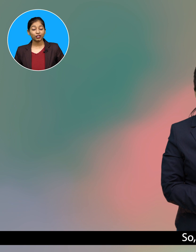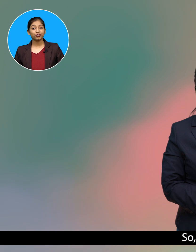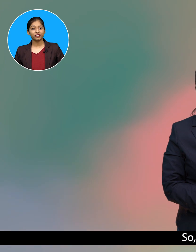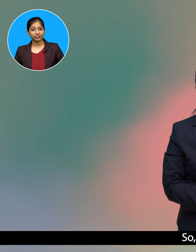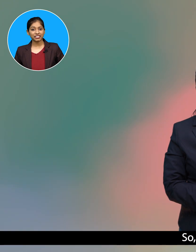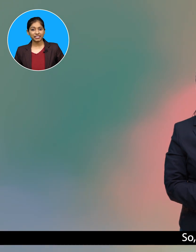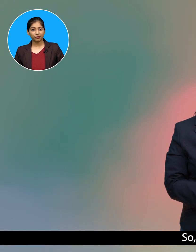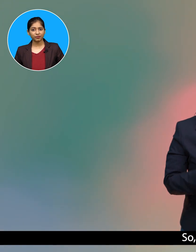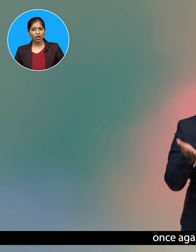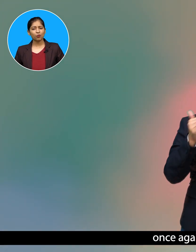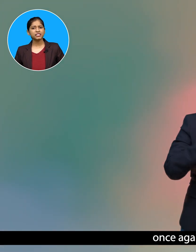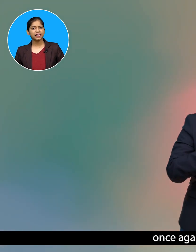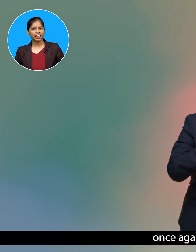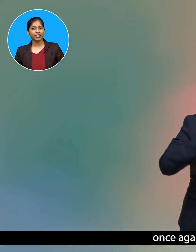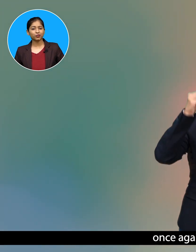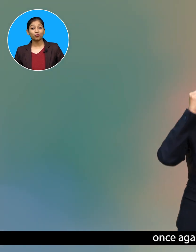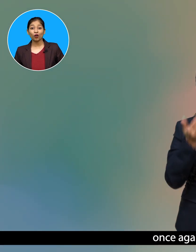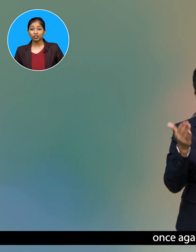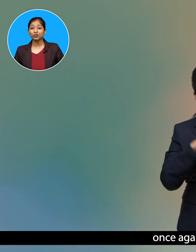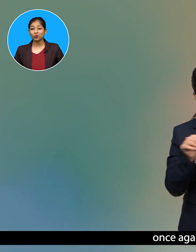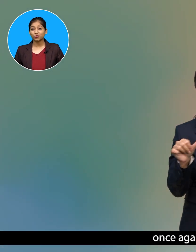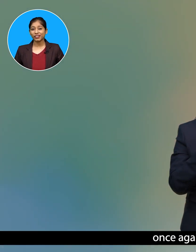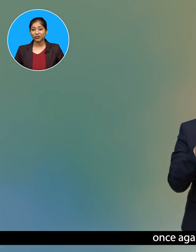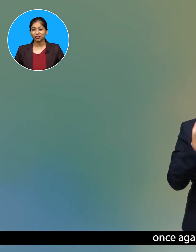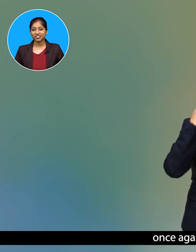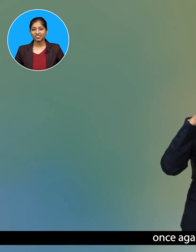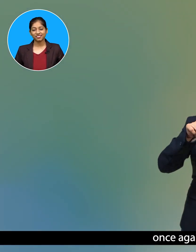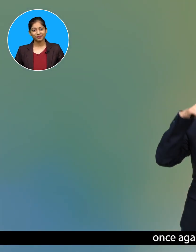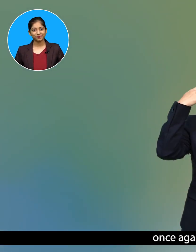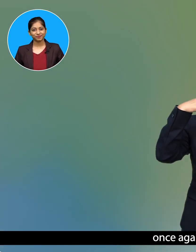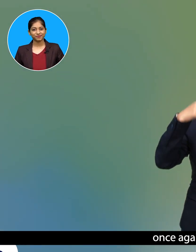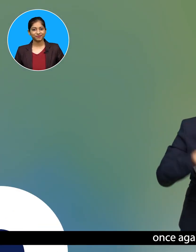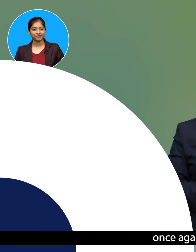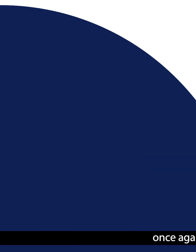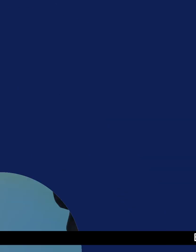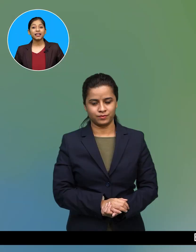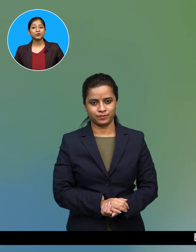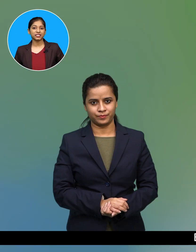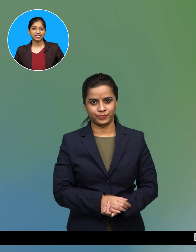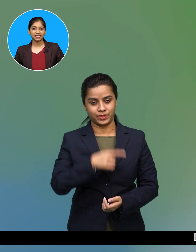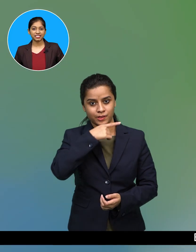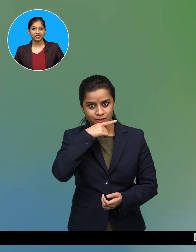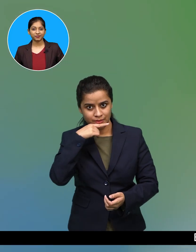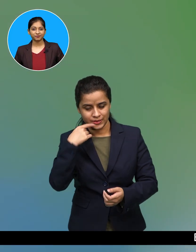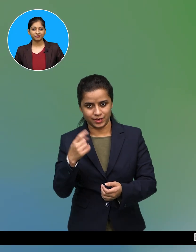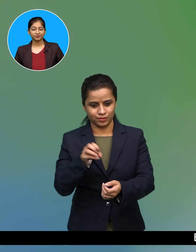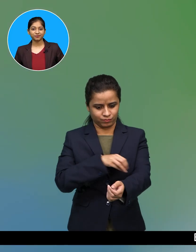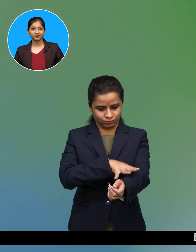So, to refresh them, once again watch those videos. Blood